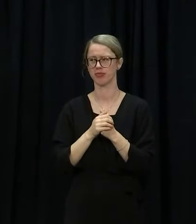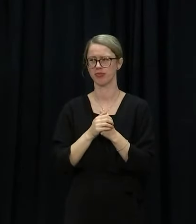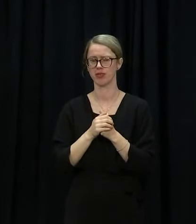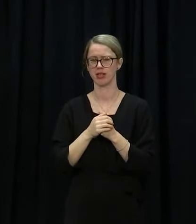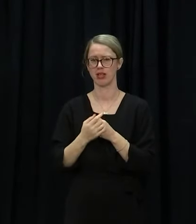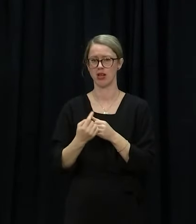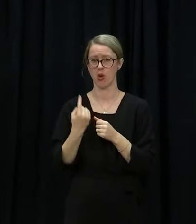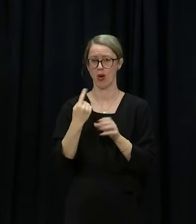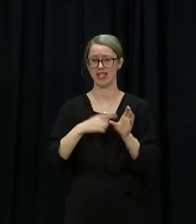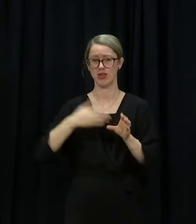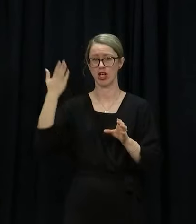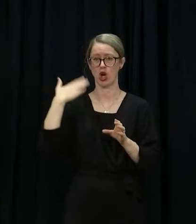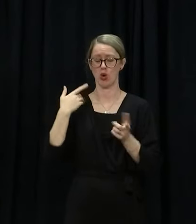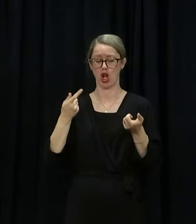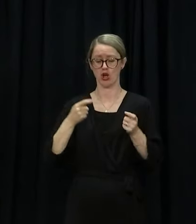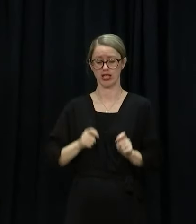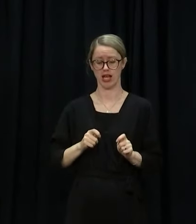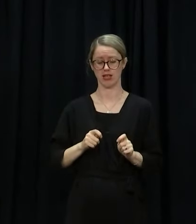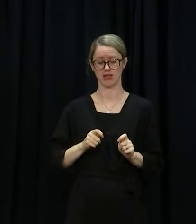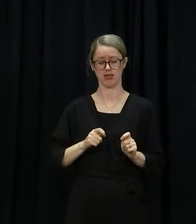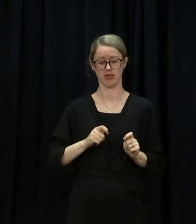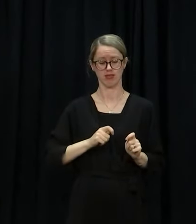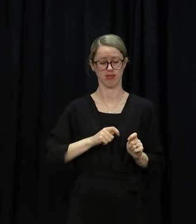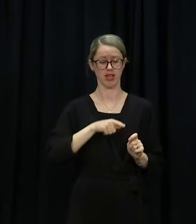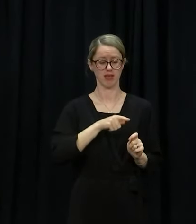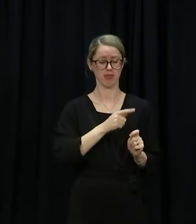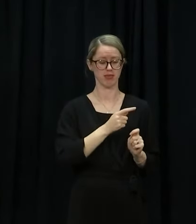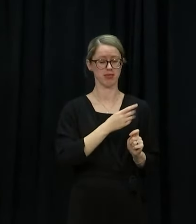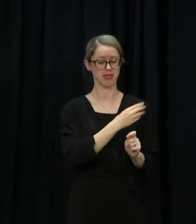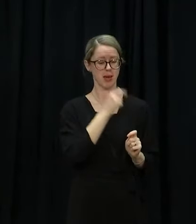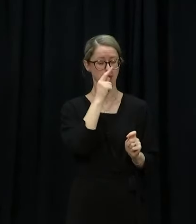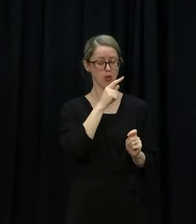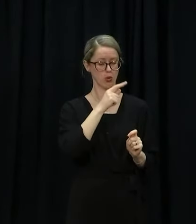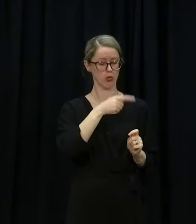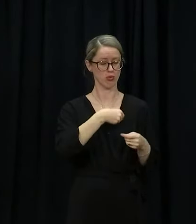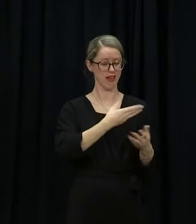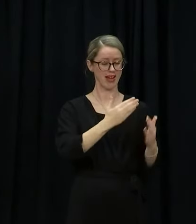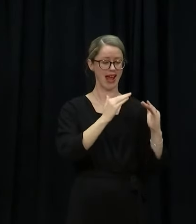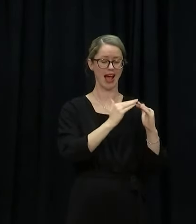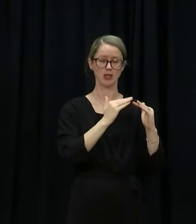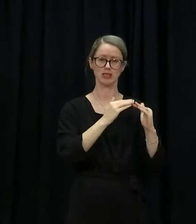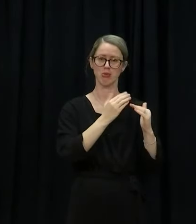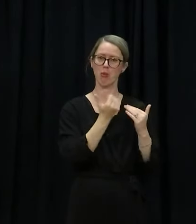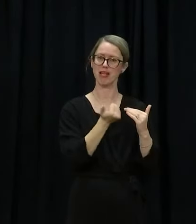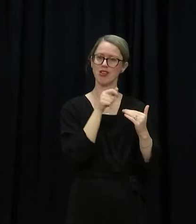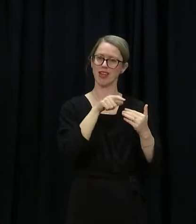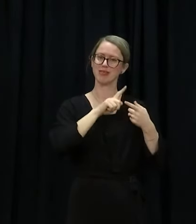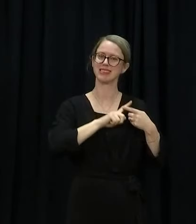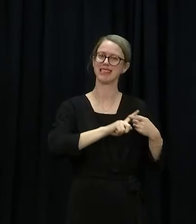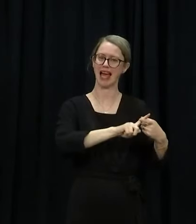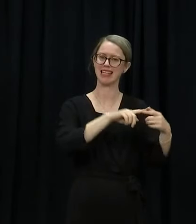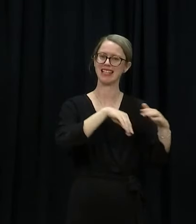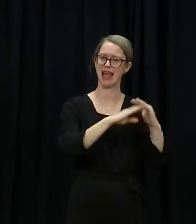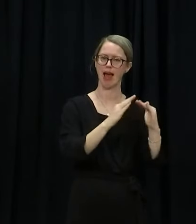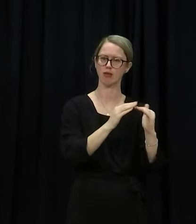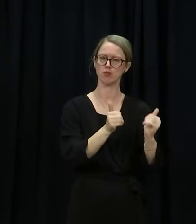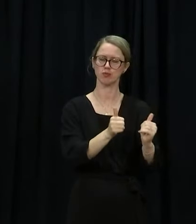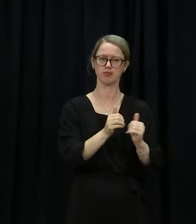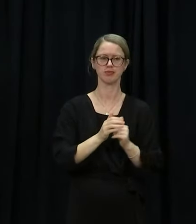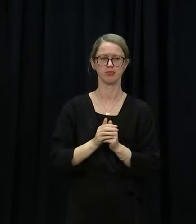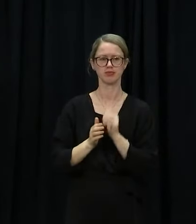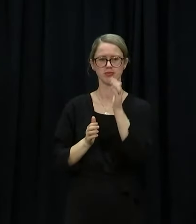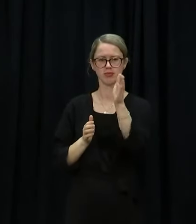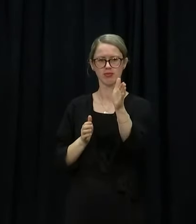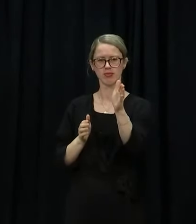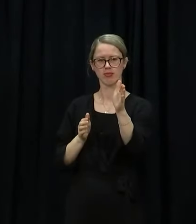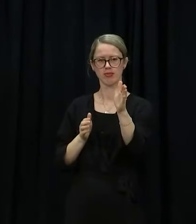our lockdown a year ago, a good proportion of those we housed then remain housed. Dr. Bloomfield, have you considered... clarification on masks? Oh,